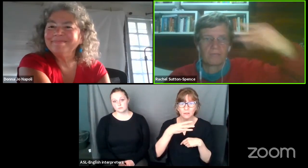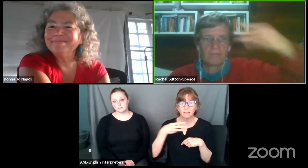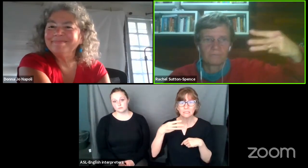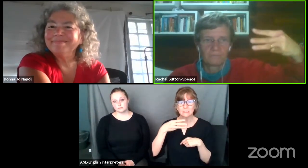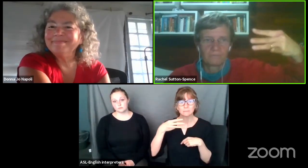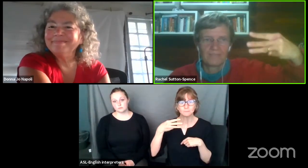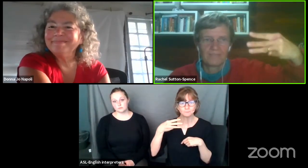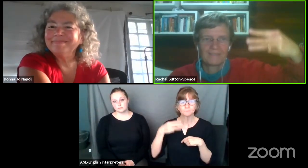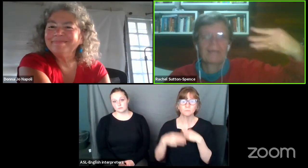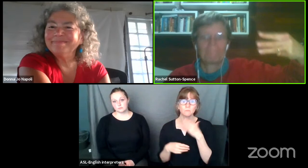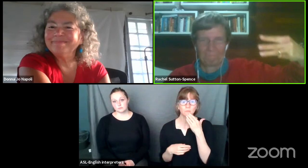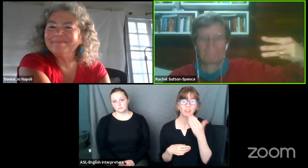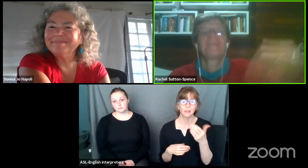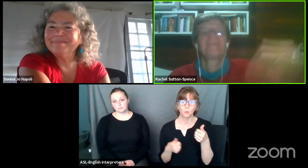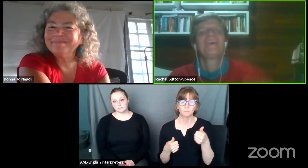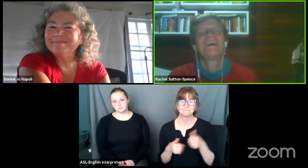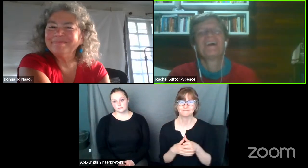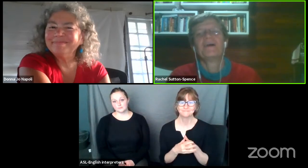name. Yeah.